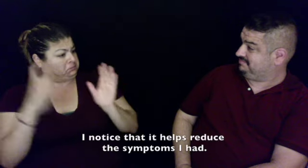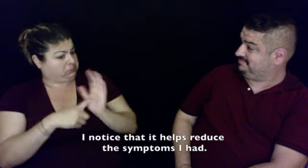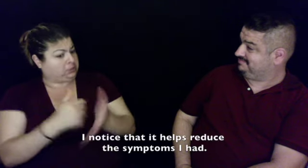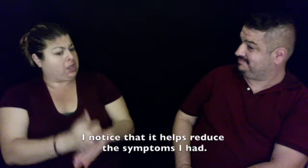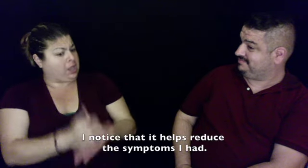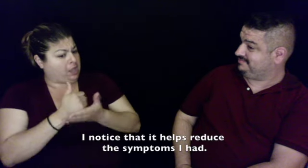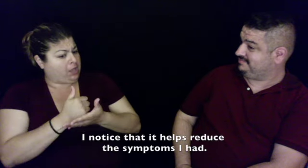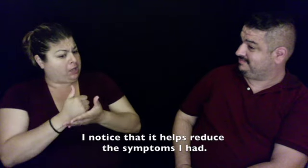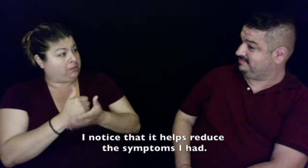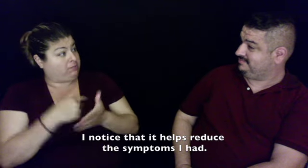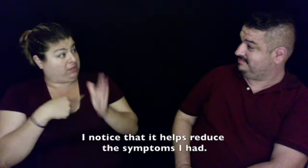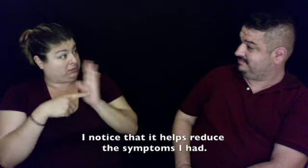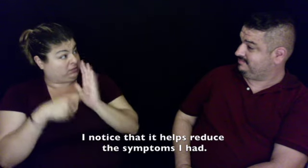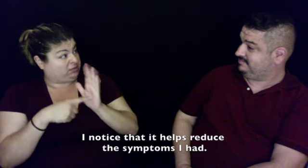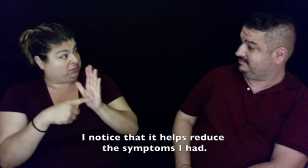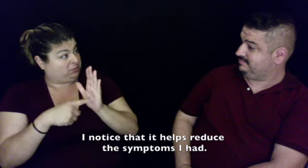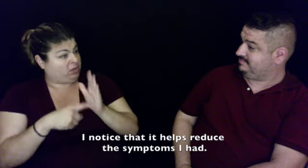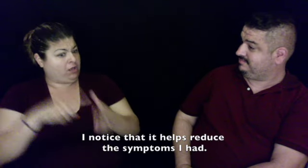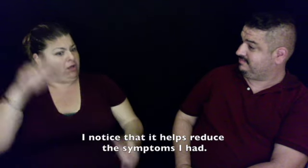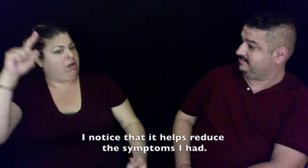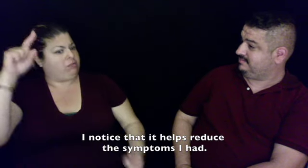I noticed that it helps reduce the symptoms I had.